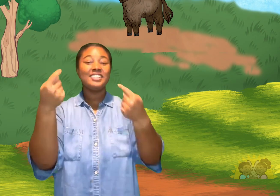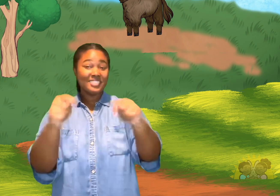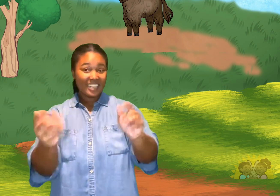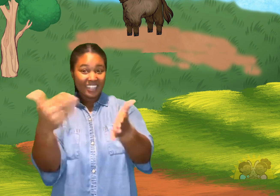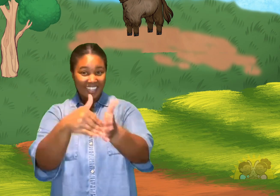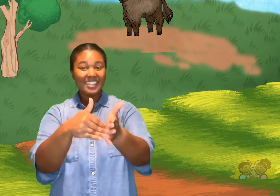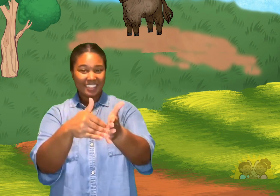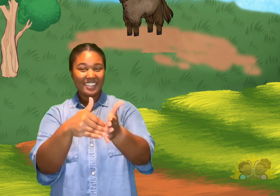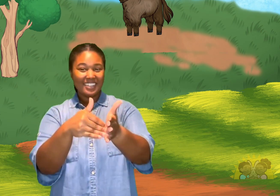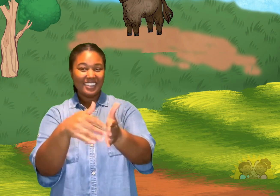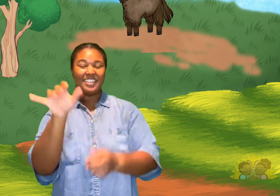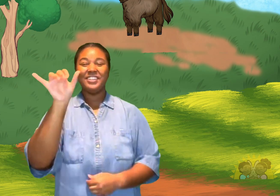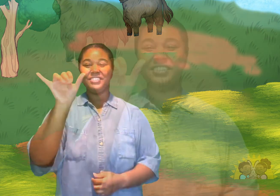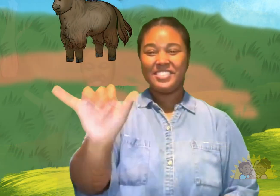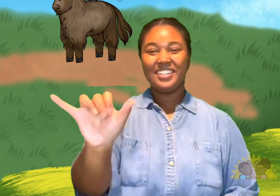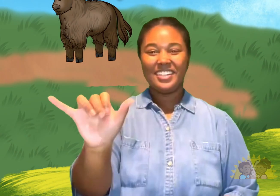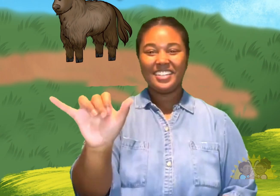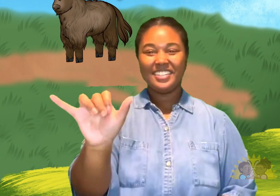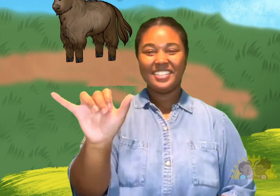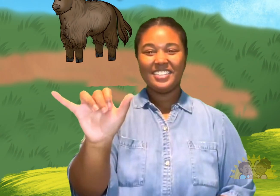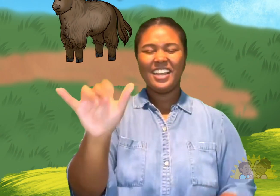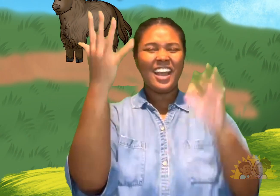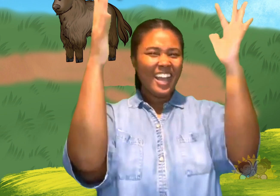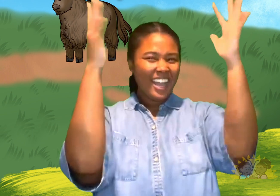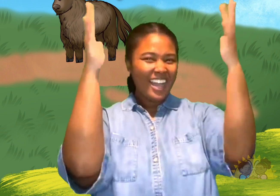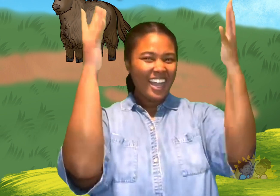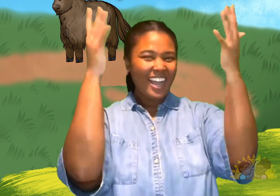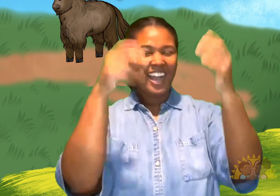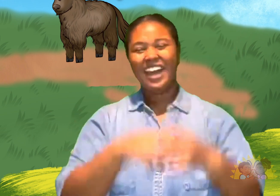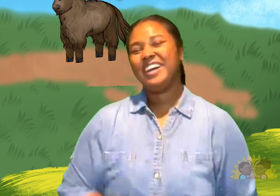Let's try again. Y. Great job!